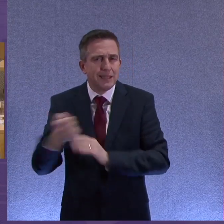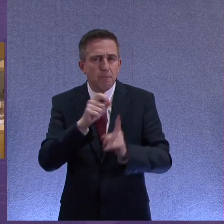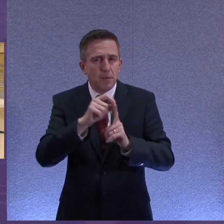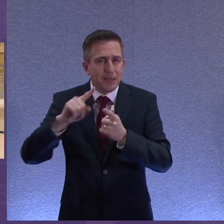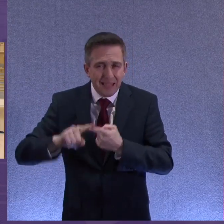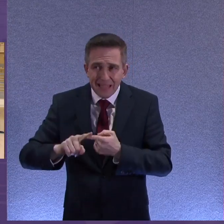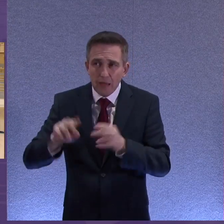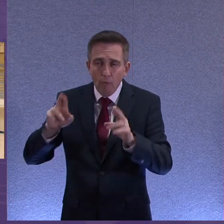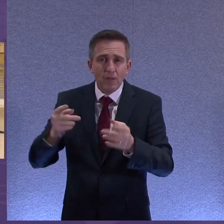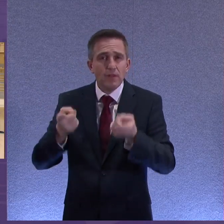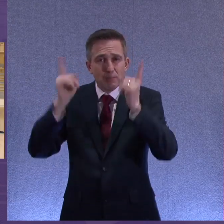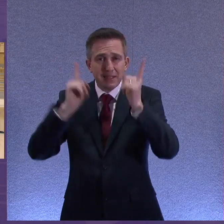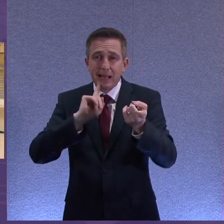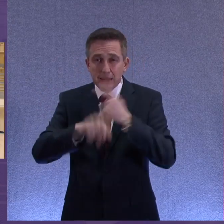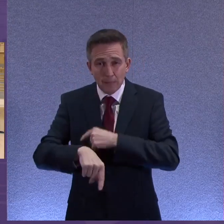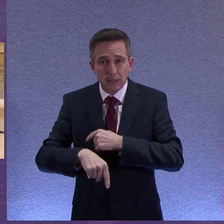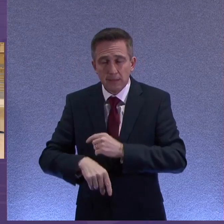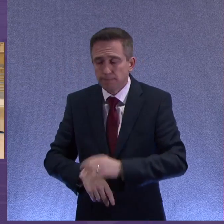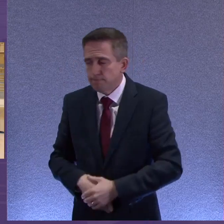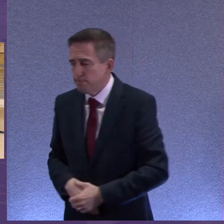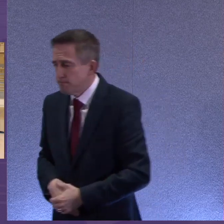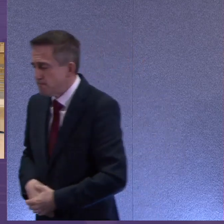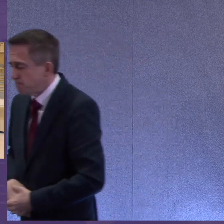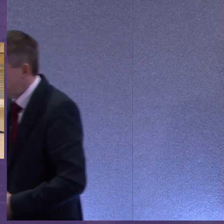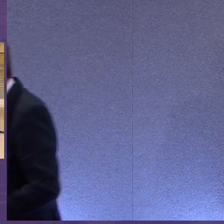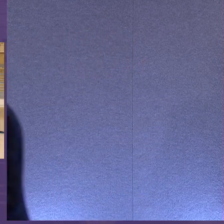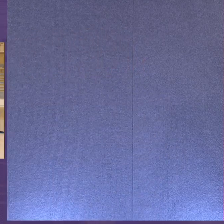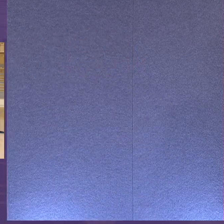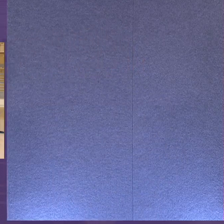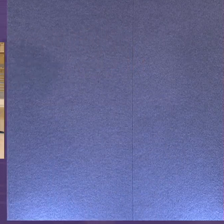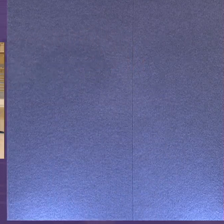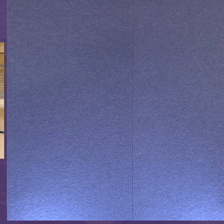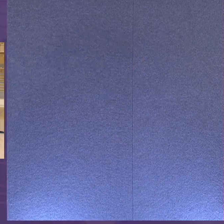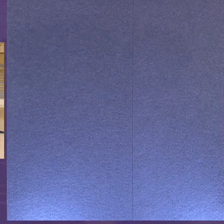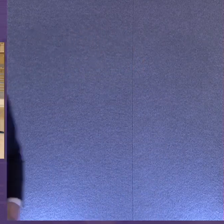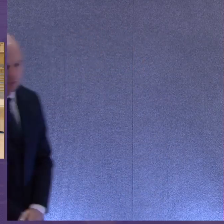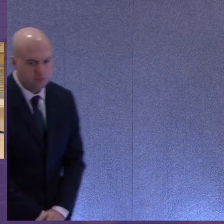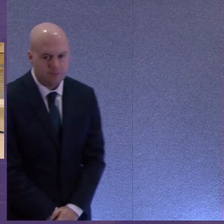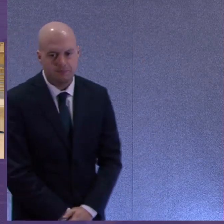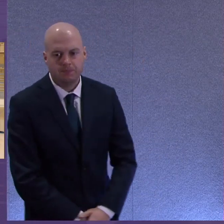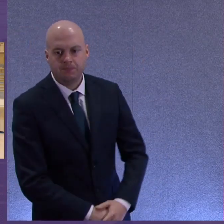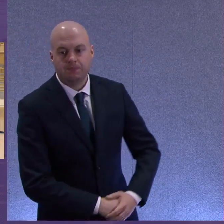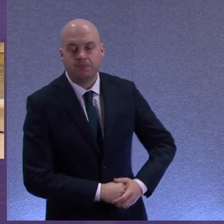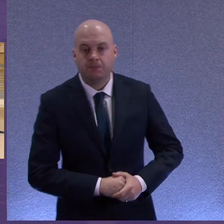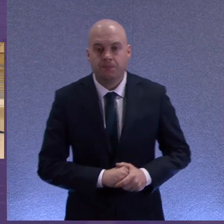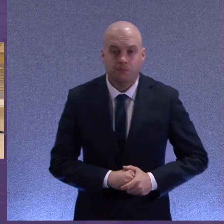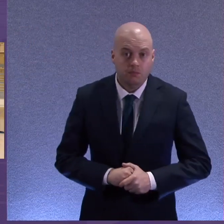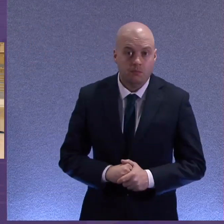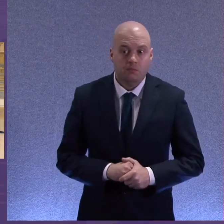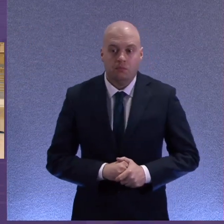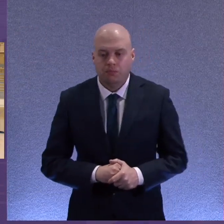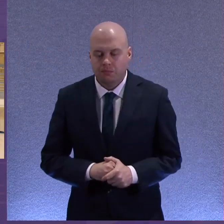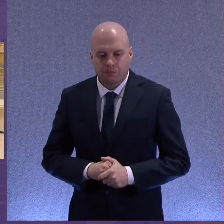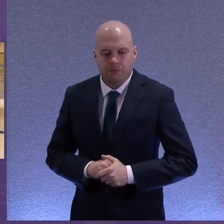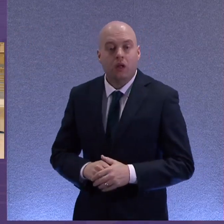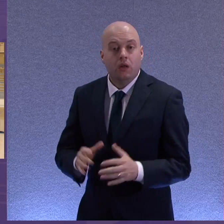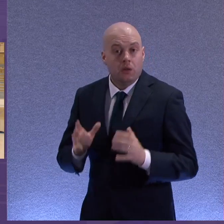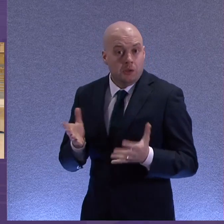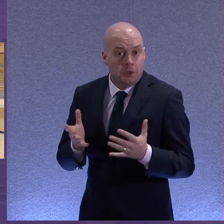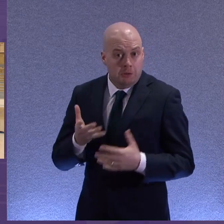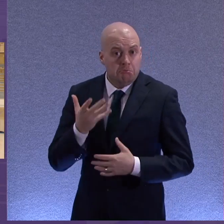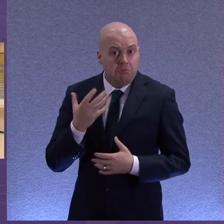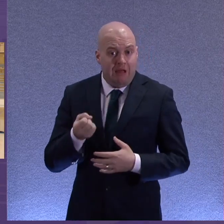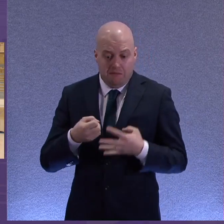them. First Minister. Rennie, for that range of questions. I'll try and give an overview just now, but we'll come back on